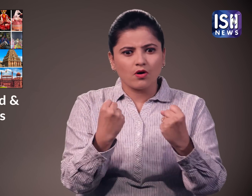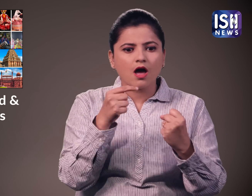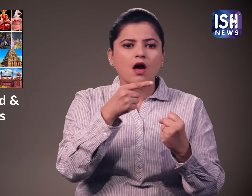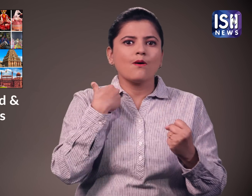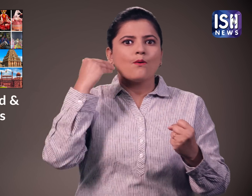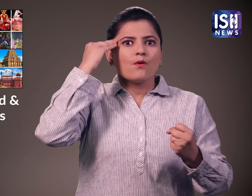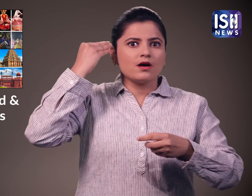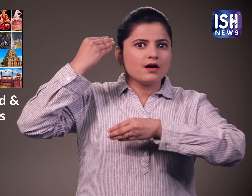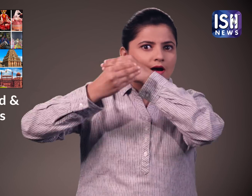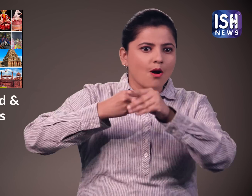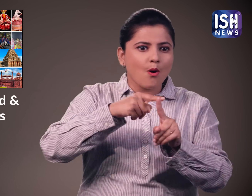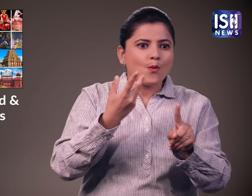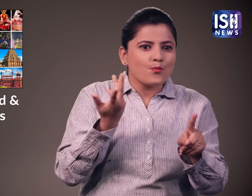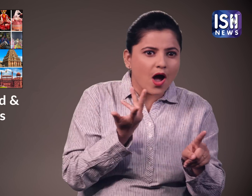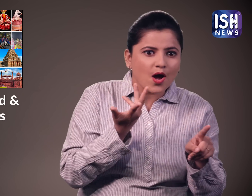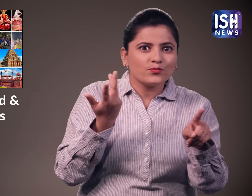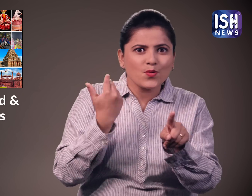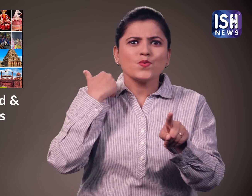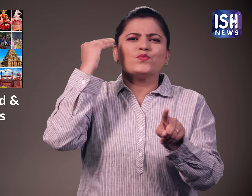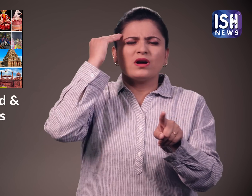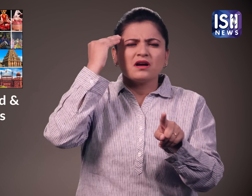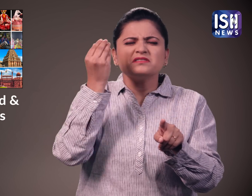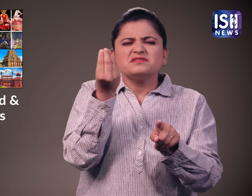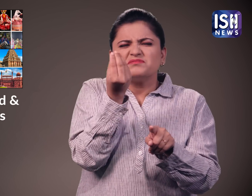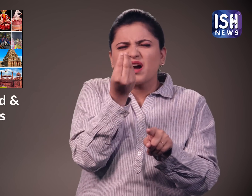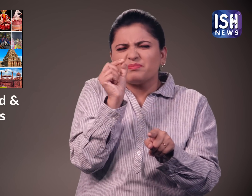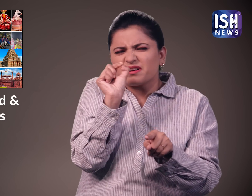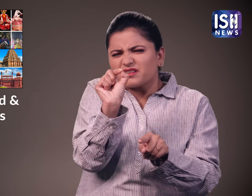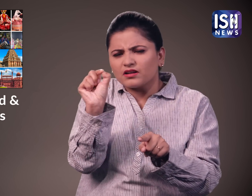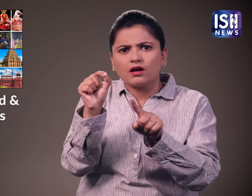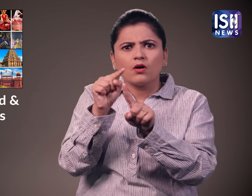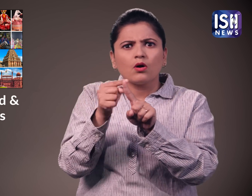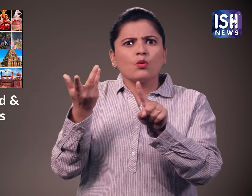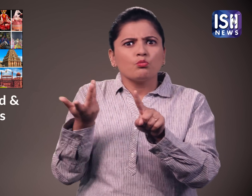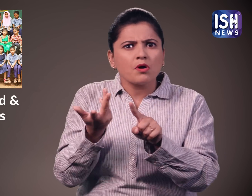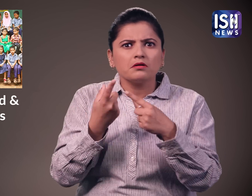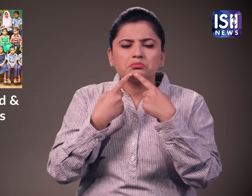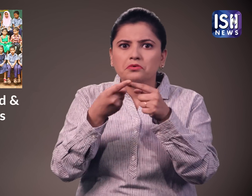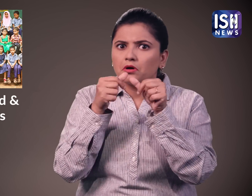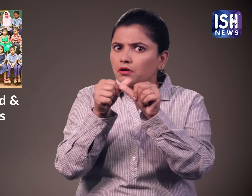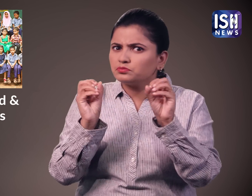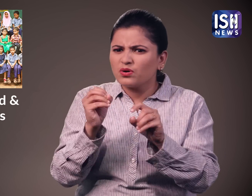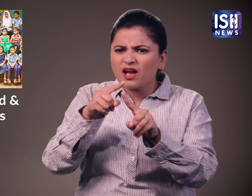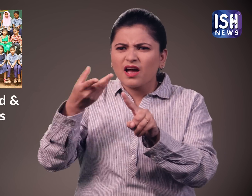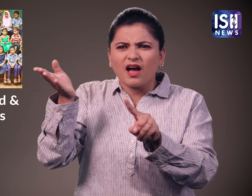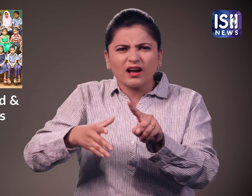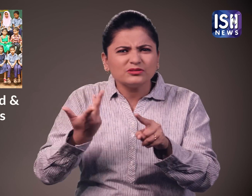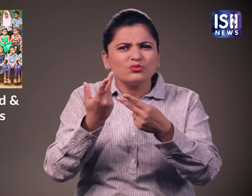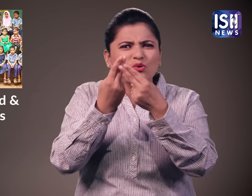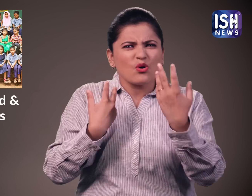Some people know about the history but some things just do not have an answer. There are some things which people